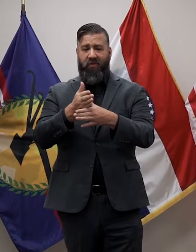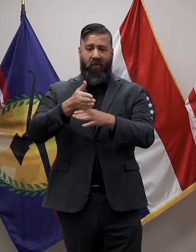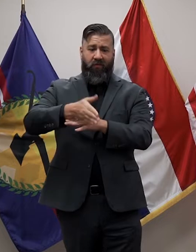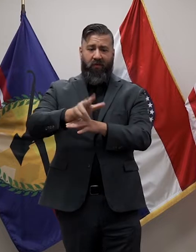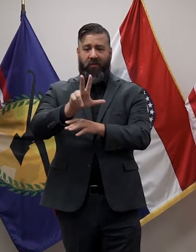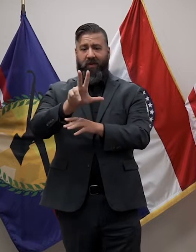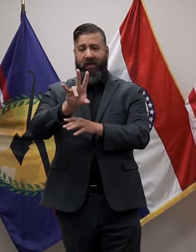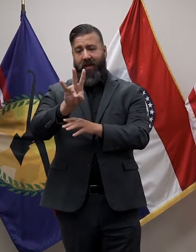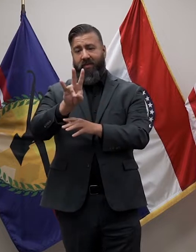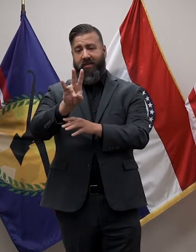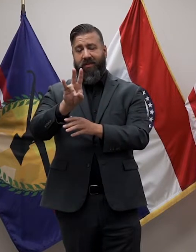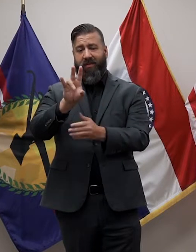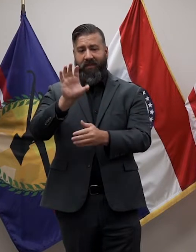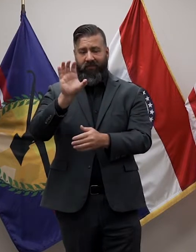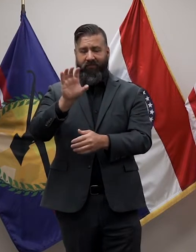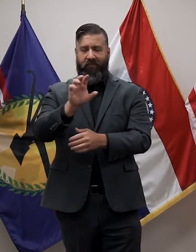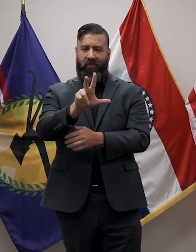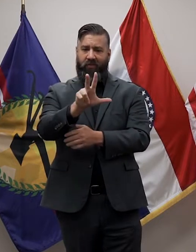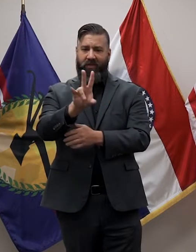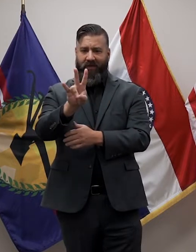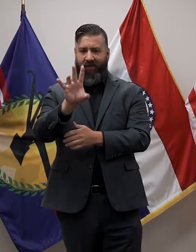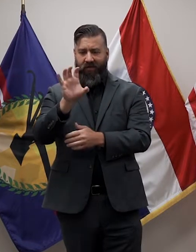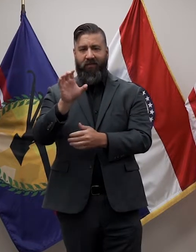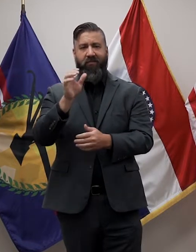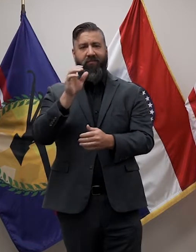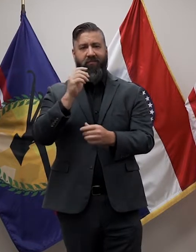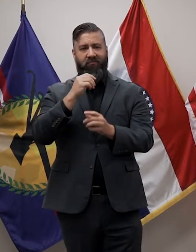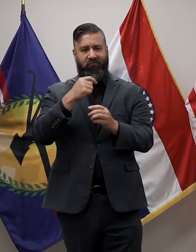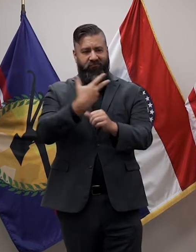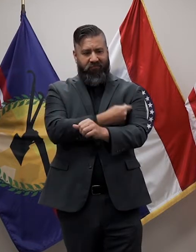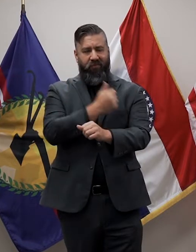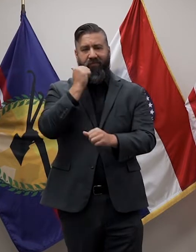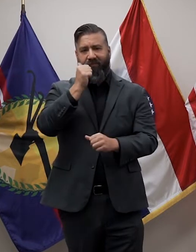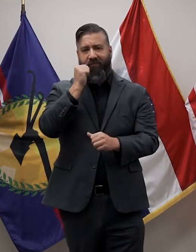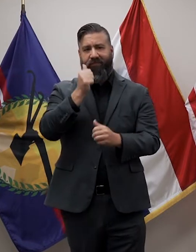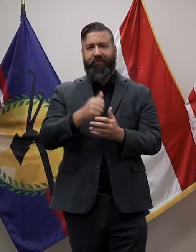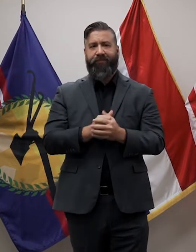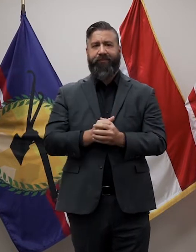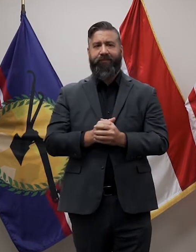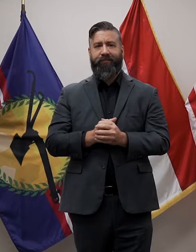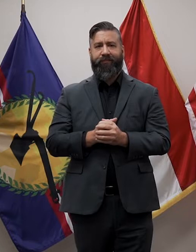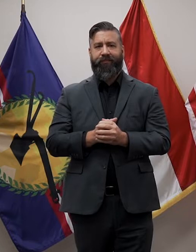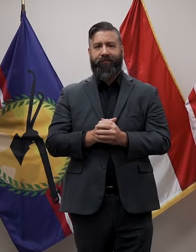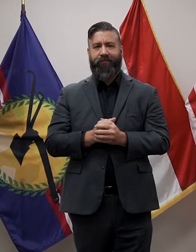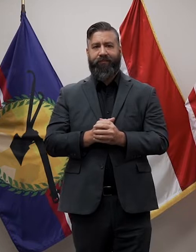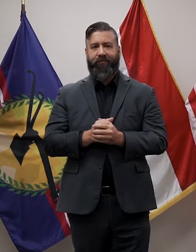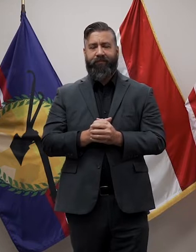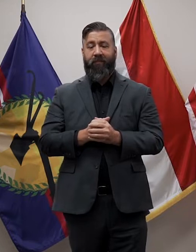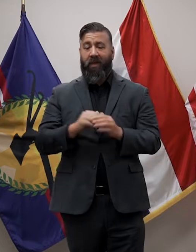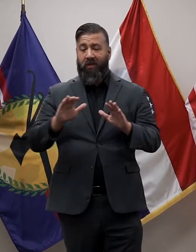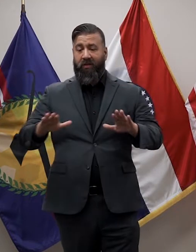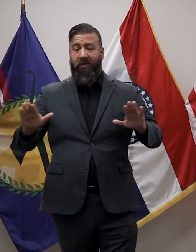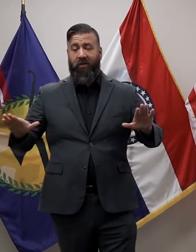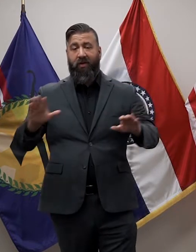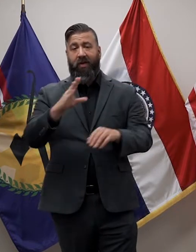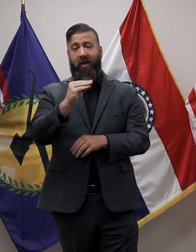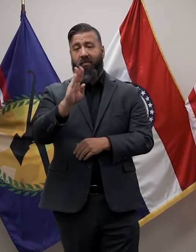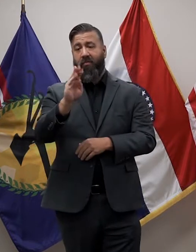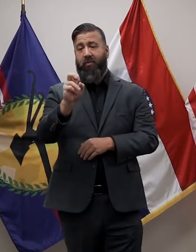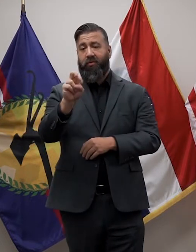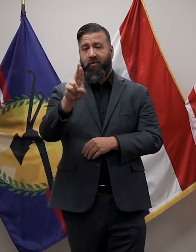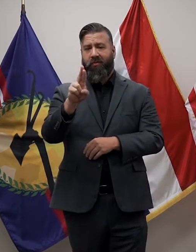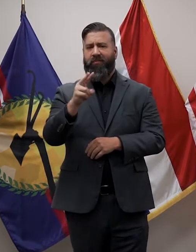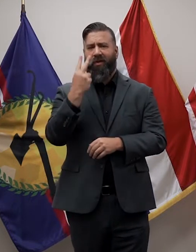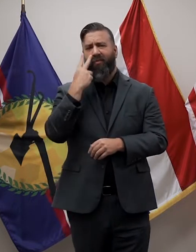3,700 doses per day. Boosters and children's vaccines are where we're seeing the largest numbers. People receiving